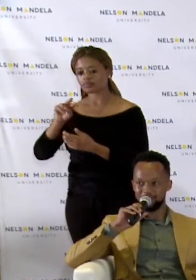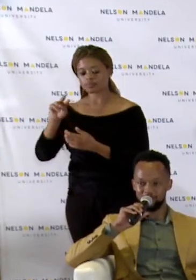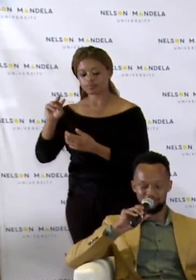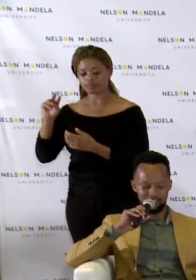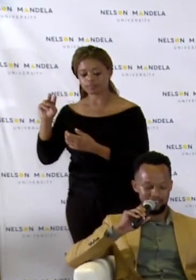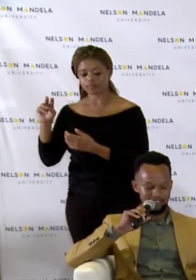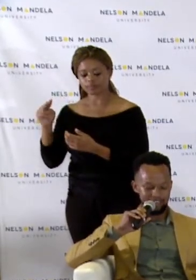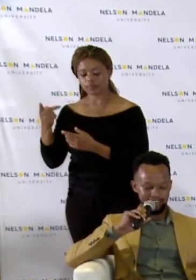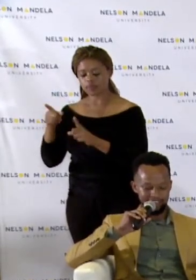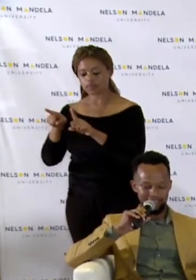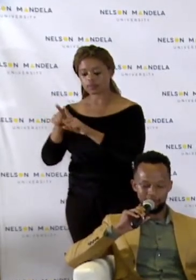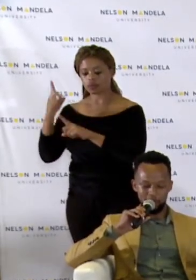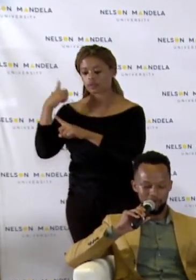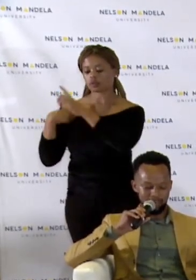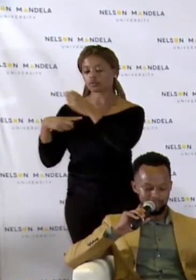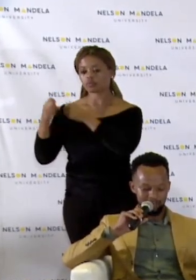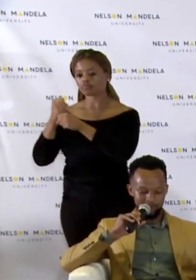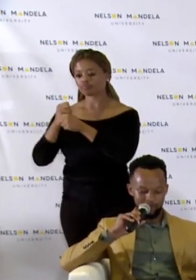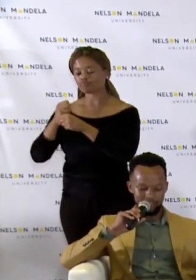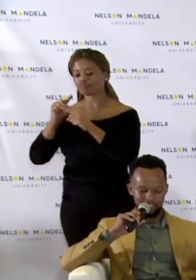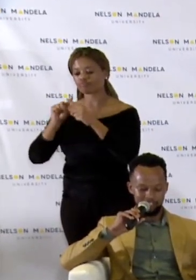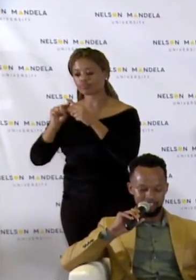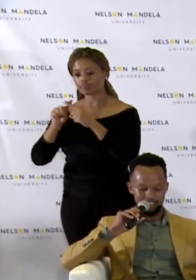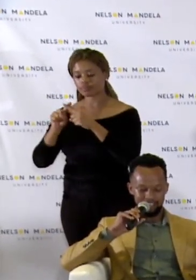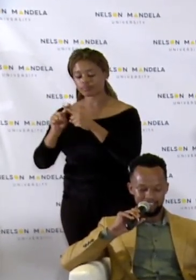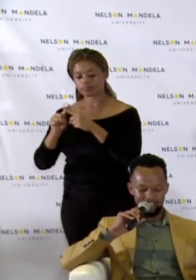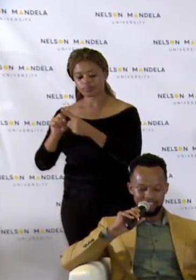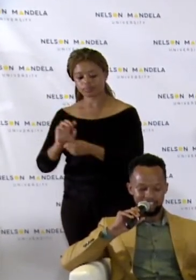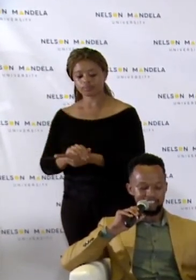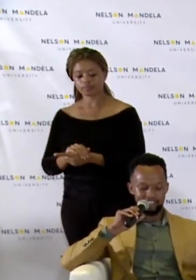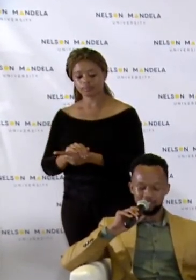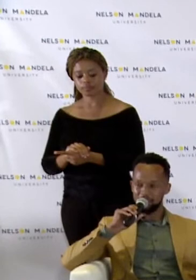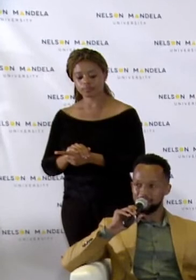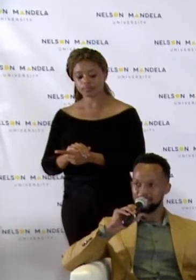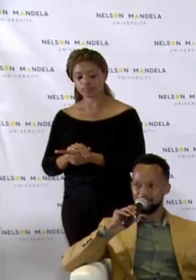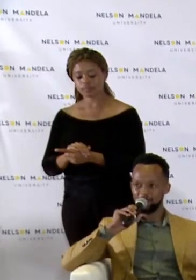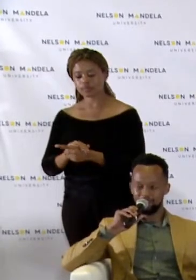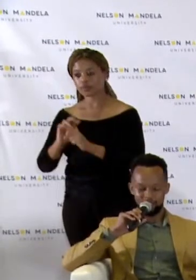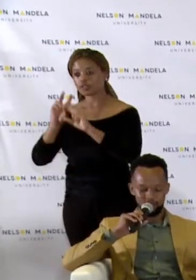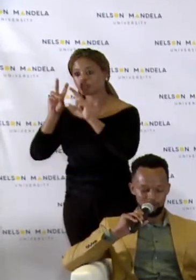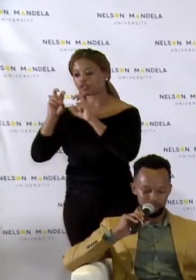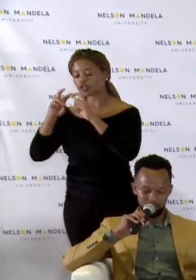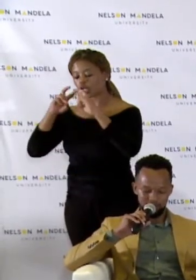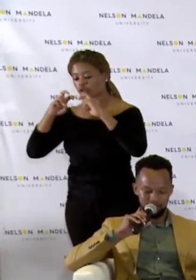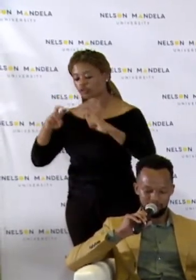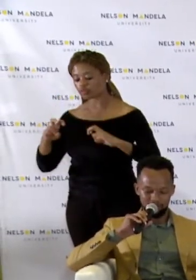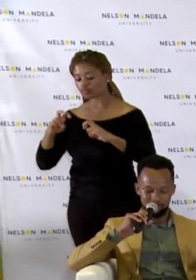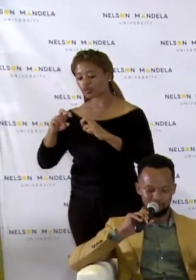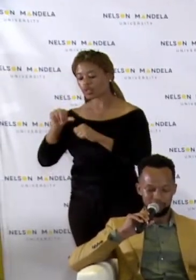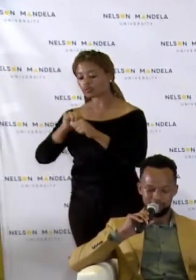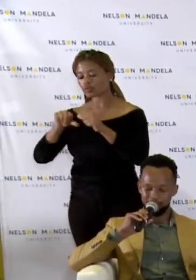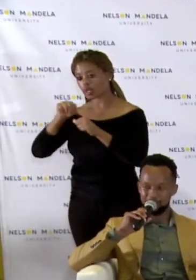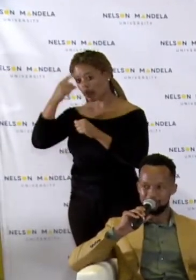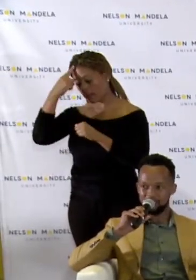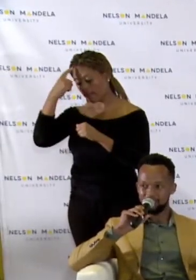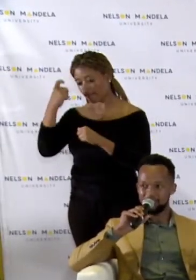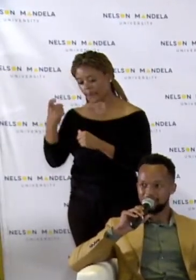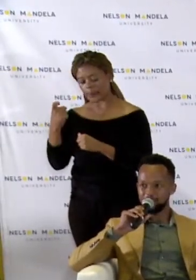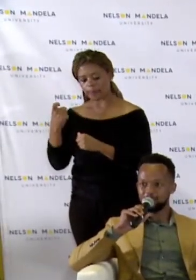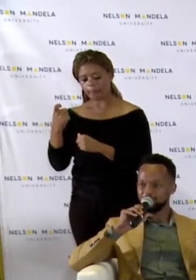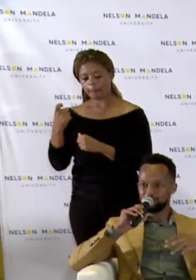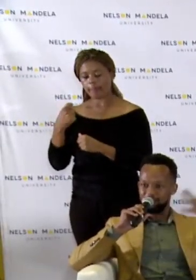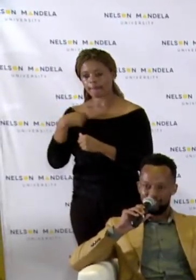South Africa last year, number one was a status check on the social relief of distress